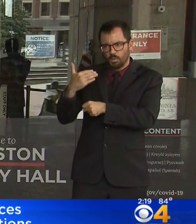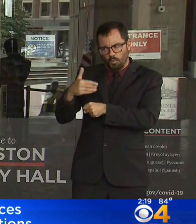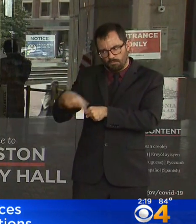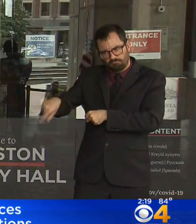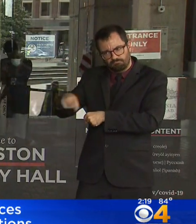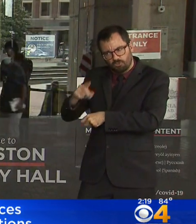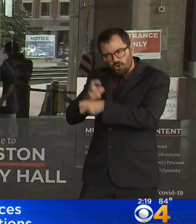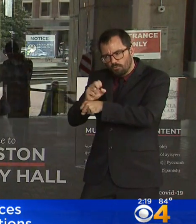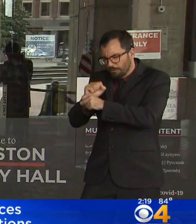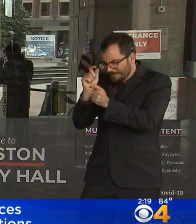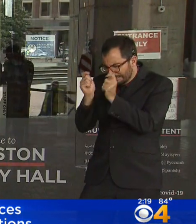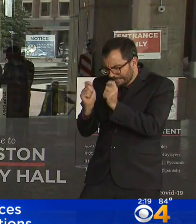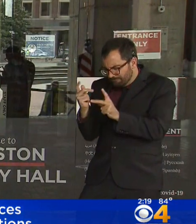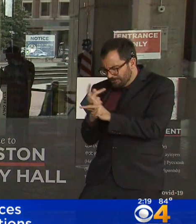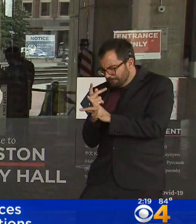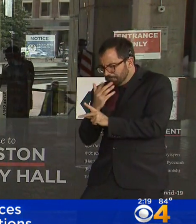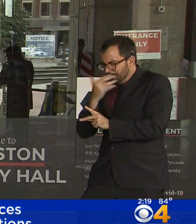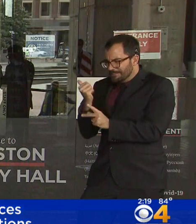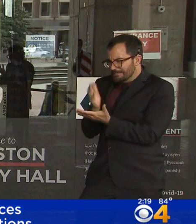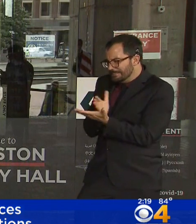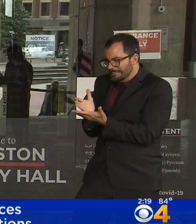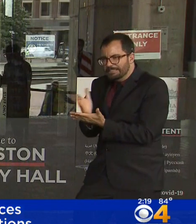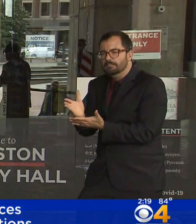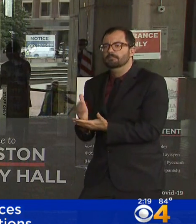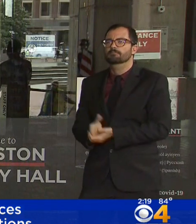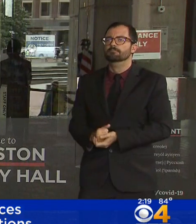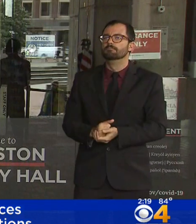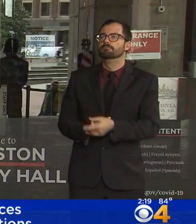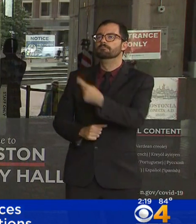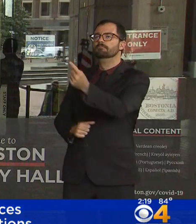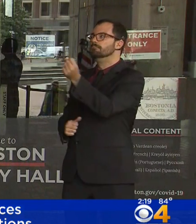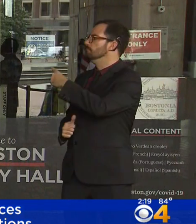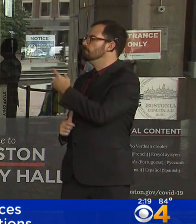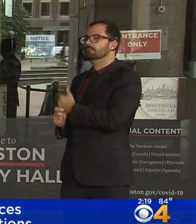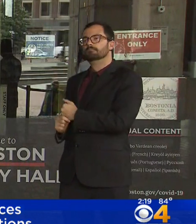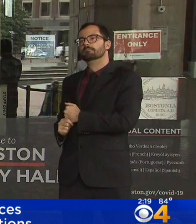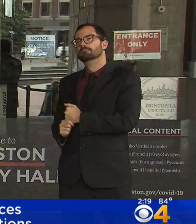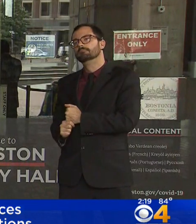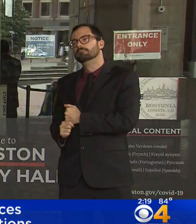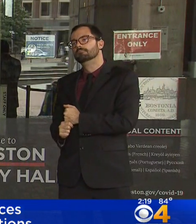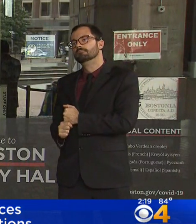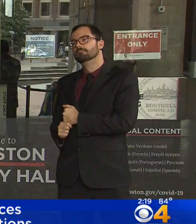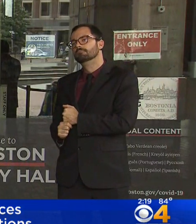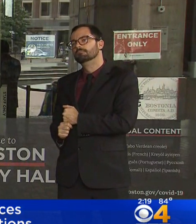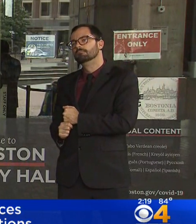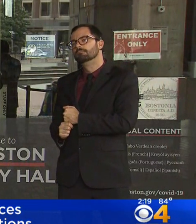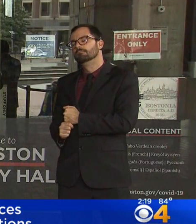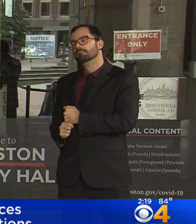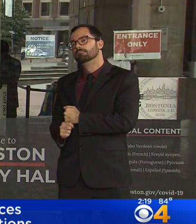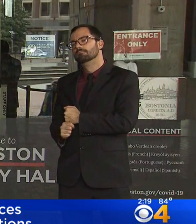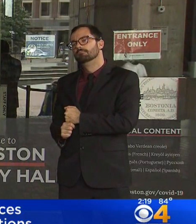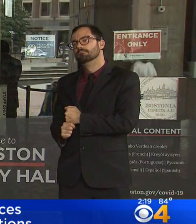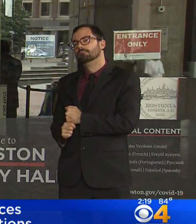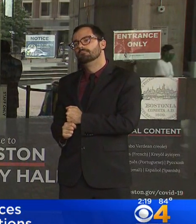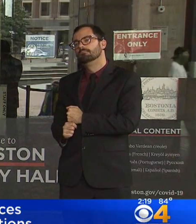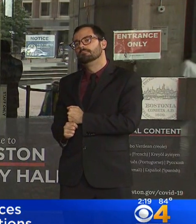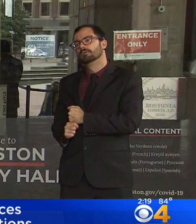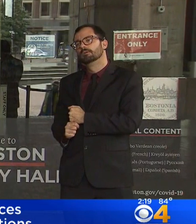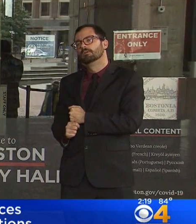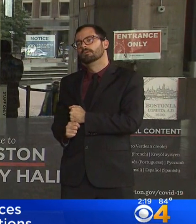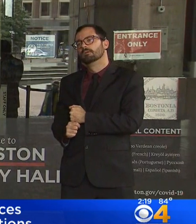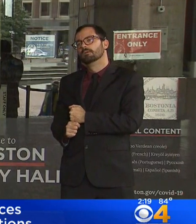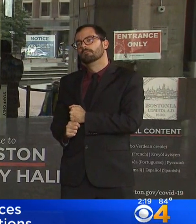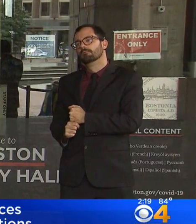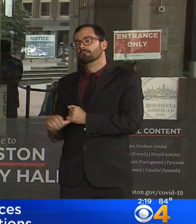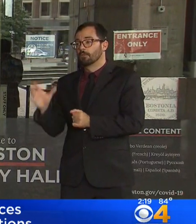the commissioner have to follow the recommendations, or could they reject them if they wanted to?